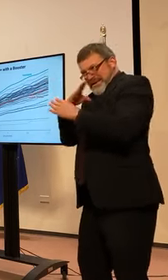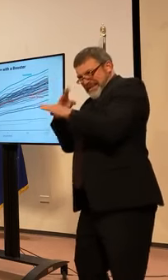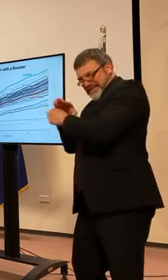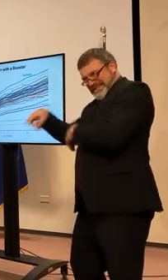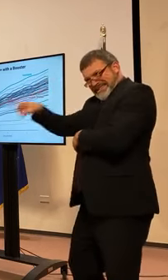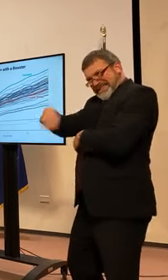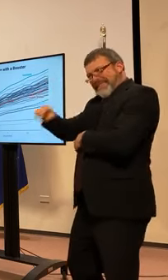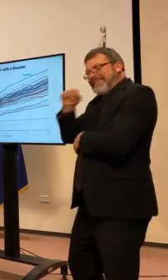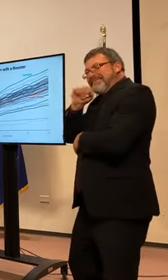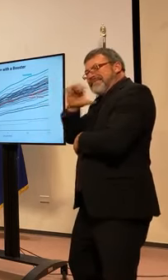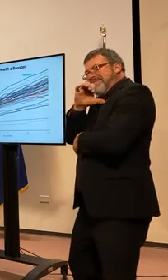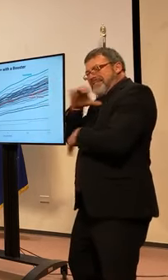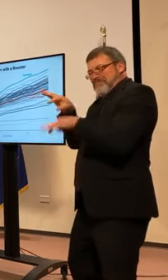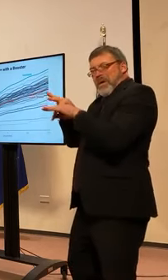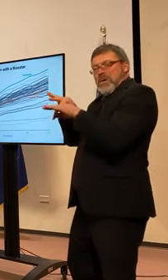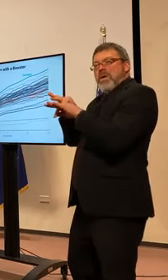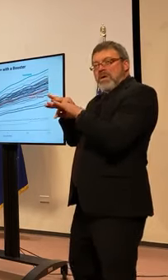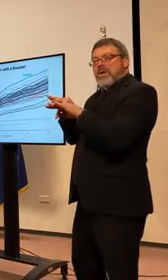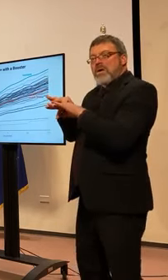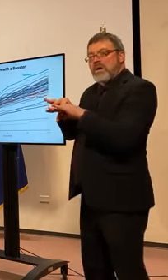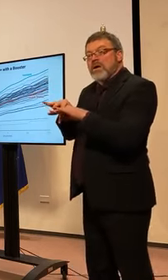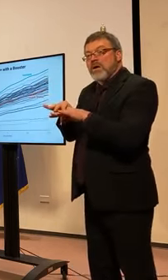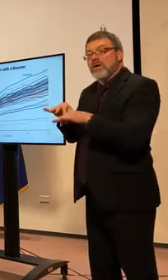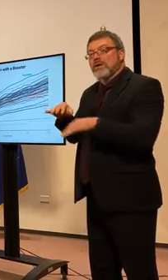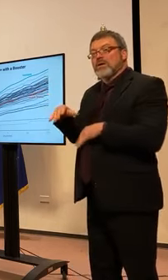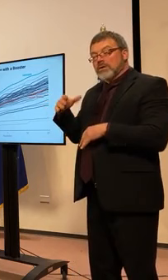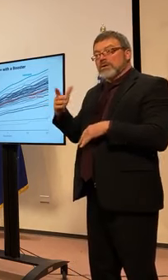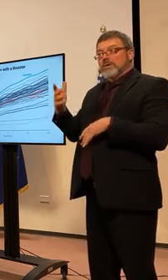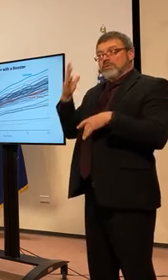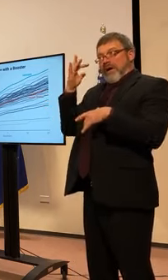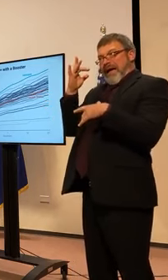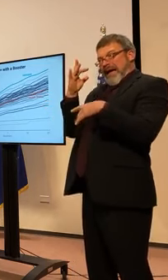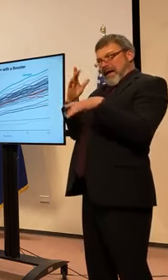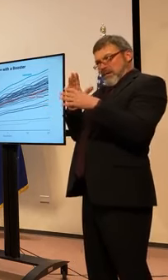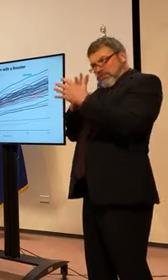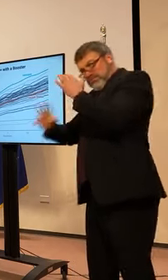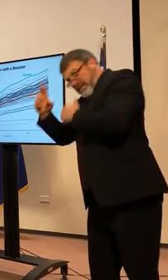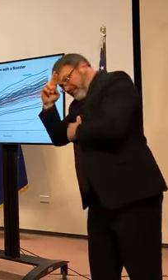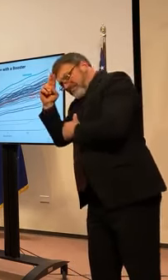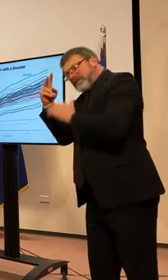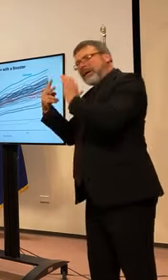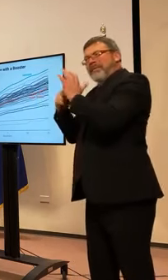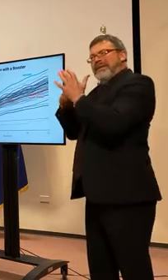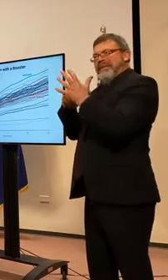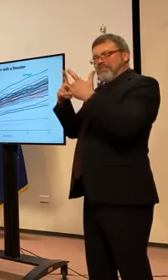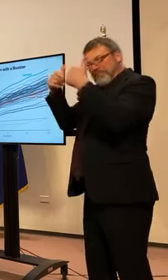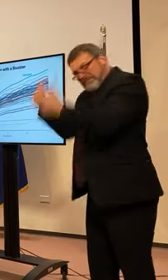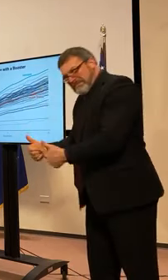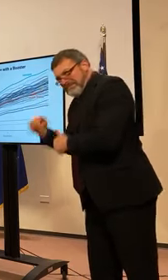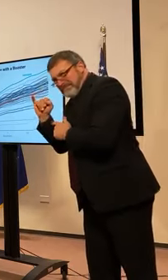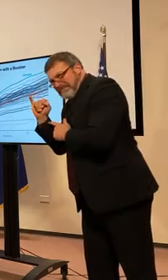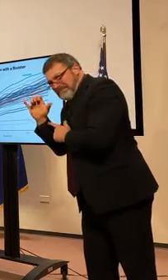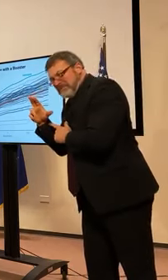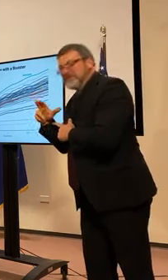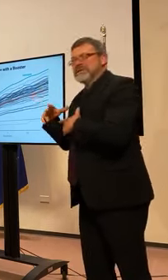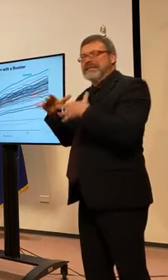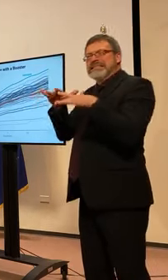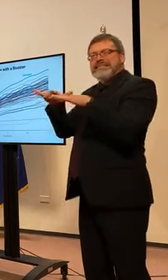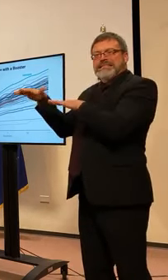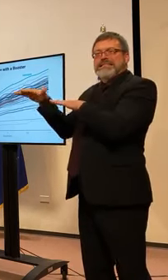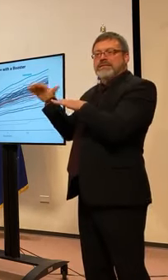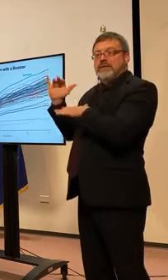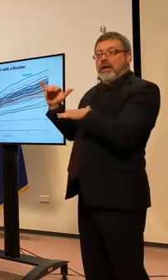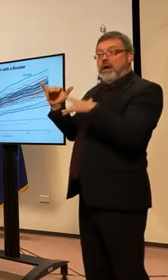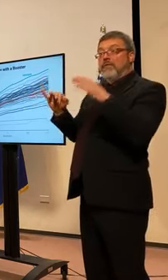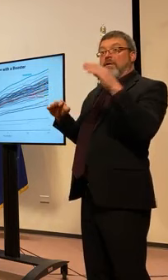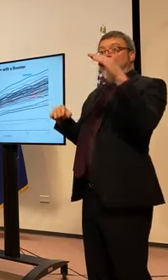to the worst outcomes of COVID, ICU usage, fatalities, and the like. So seeing that age group stay stable and even decrease a bit,